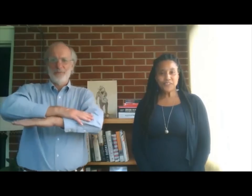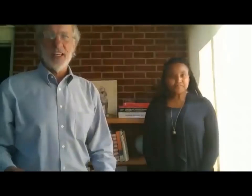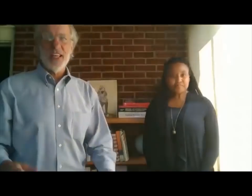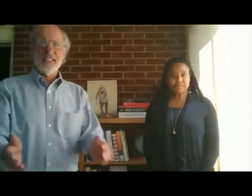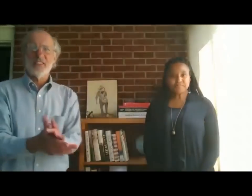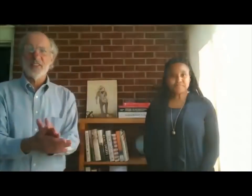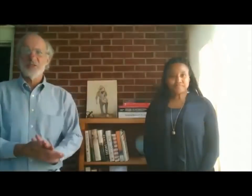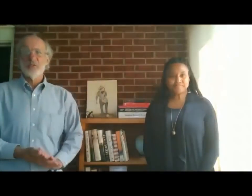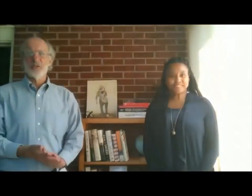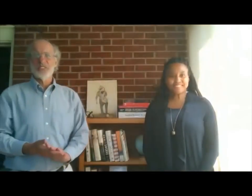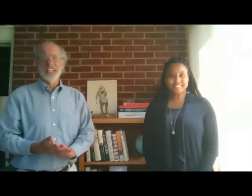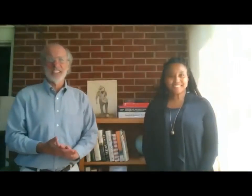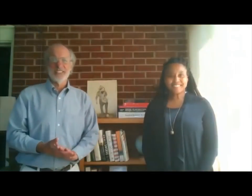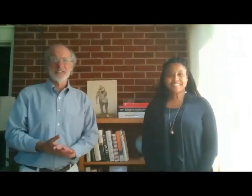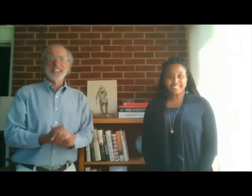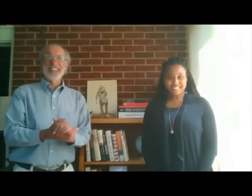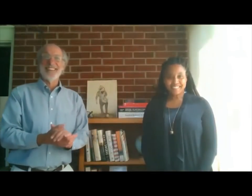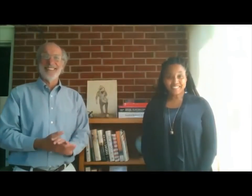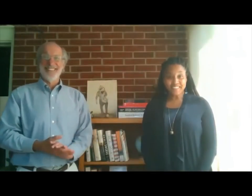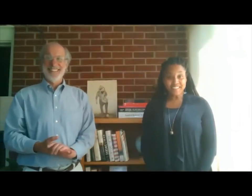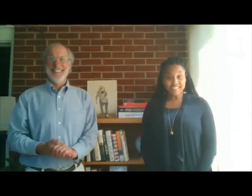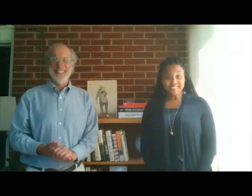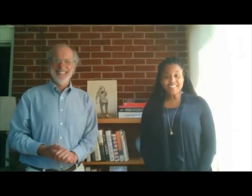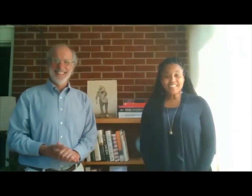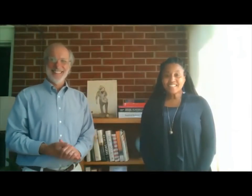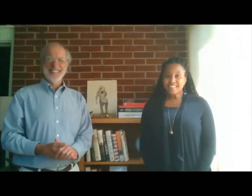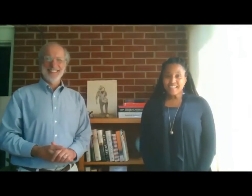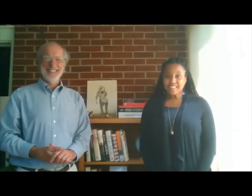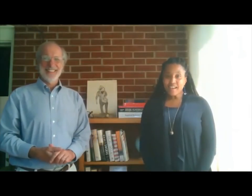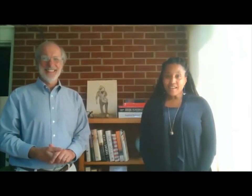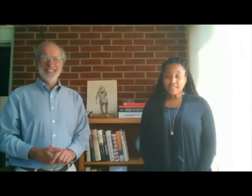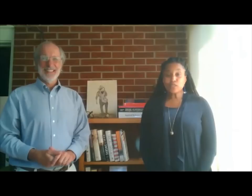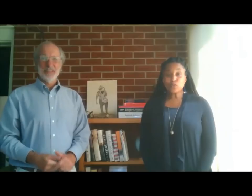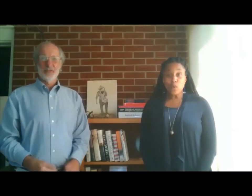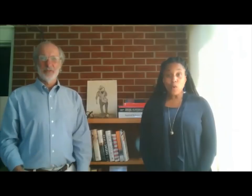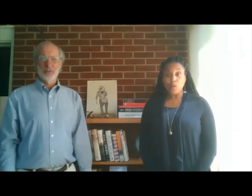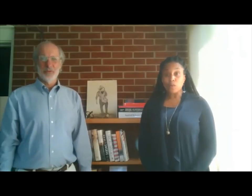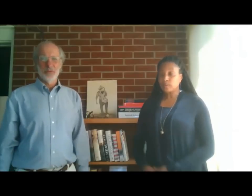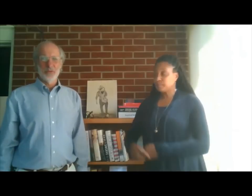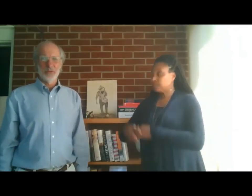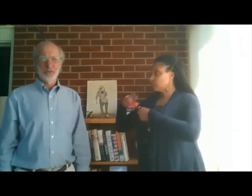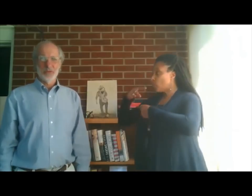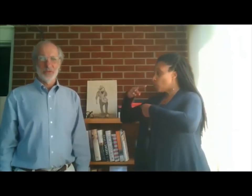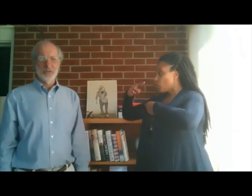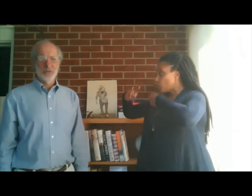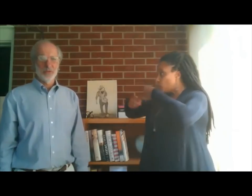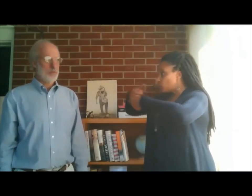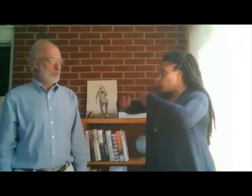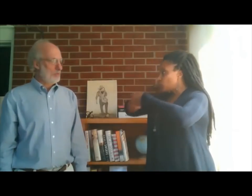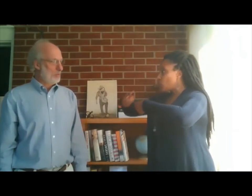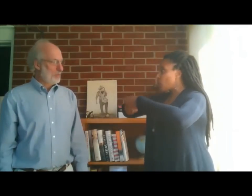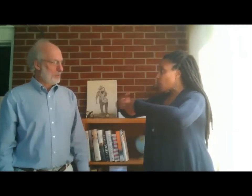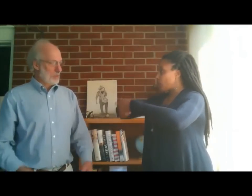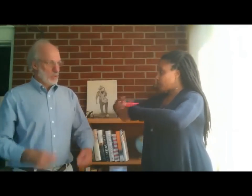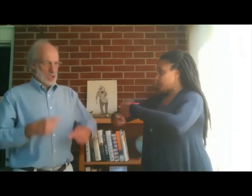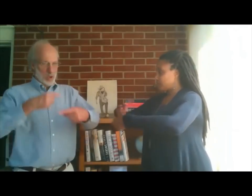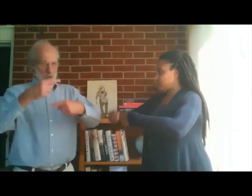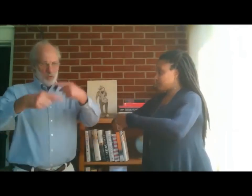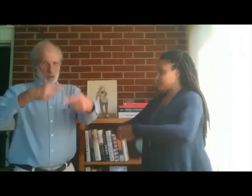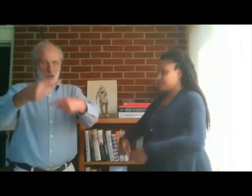Table. Great. Okay, let's learn some more signs. Here we go. Ready? The next sign is roll.